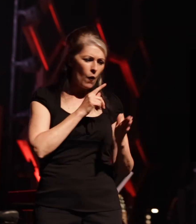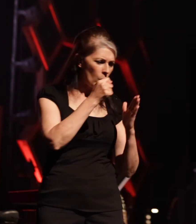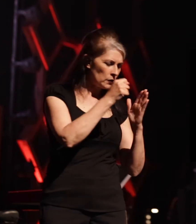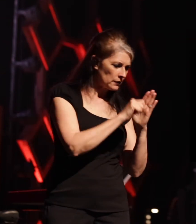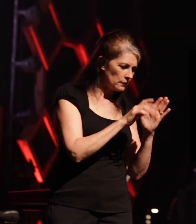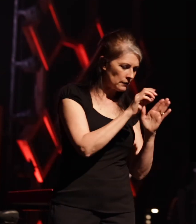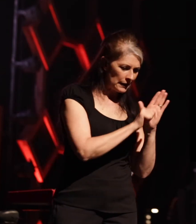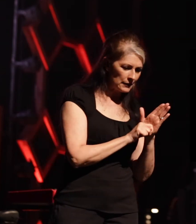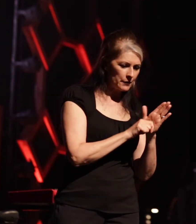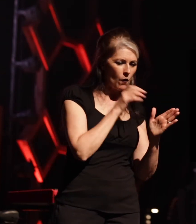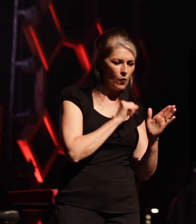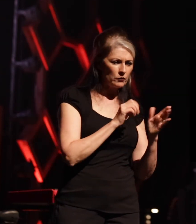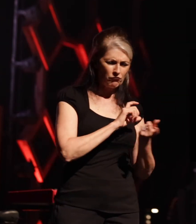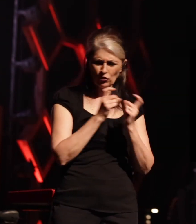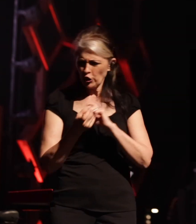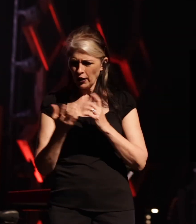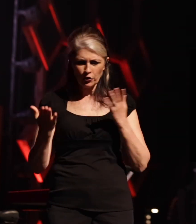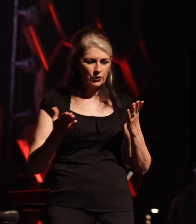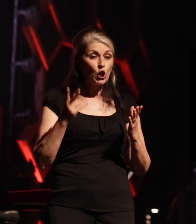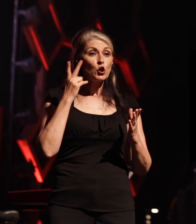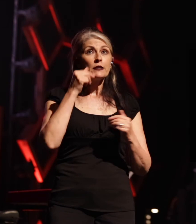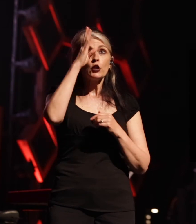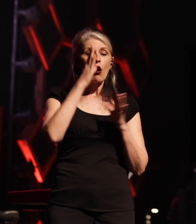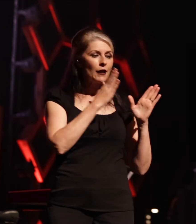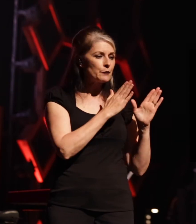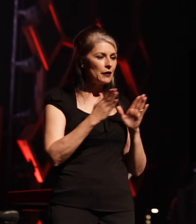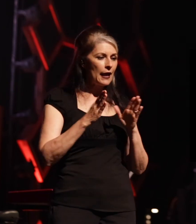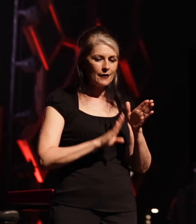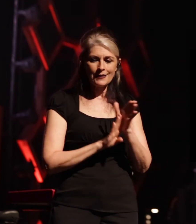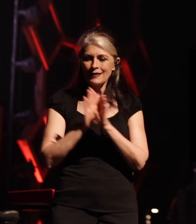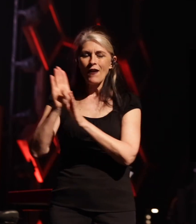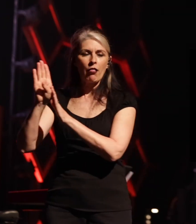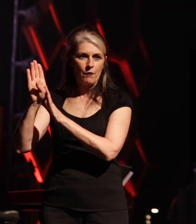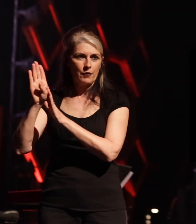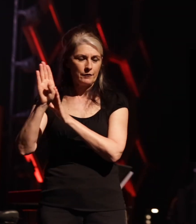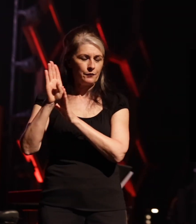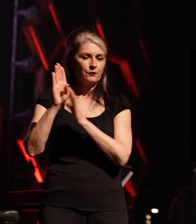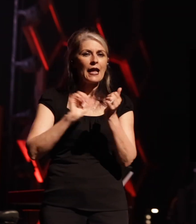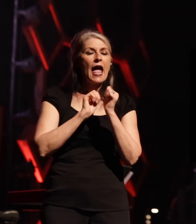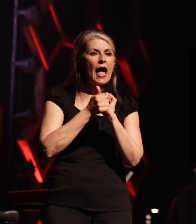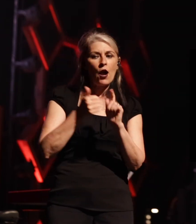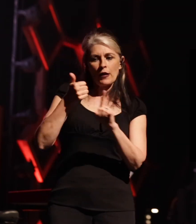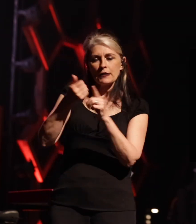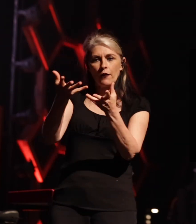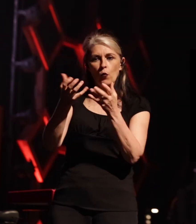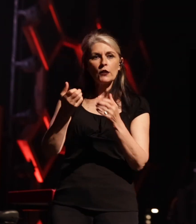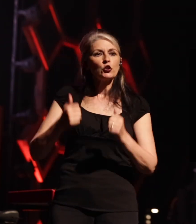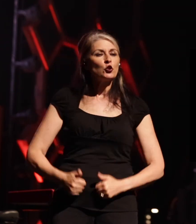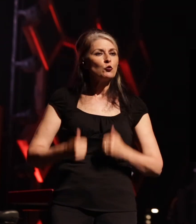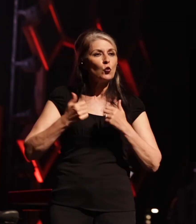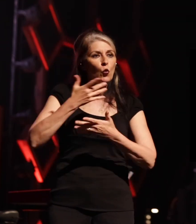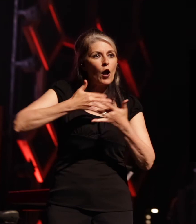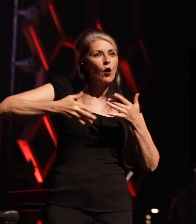develop. His plan developing in how he wants to dwell with his people. I think